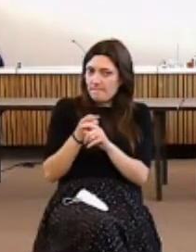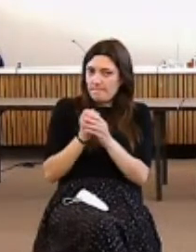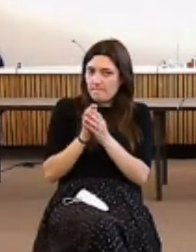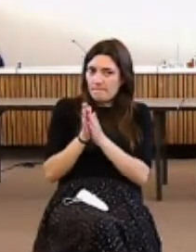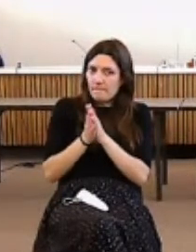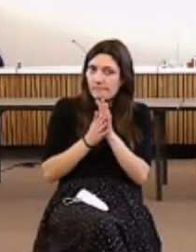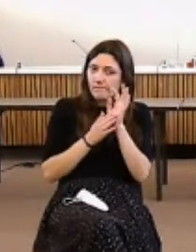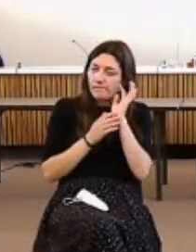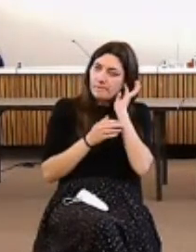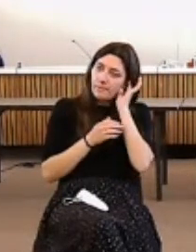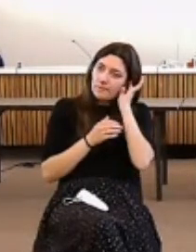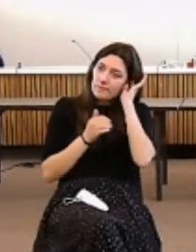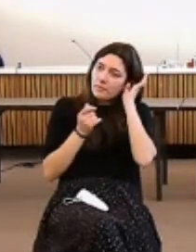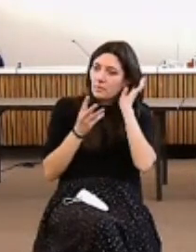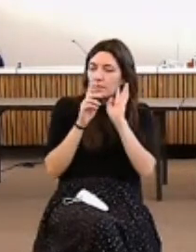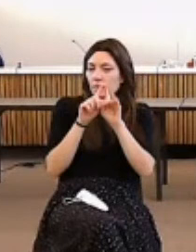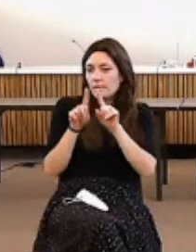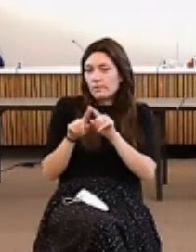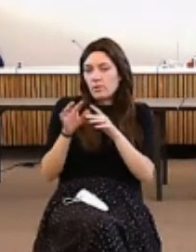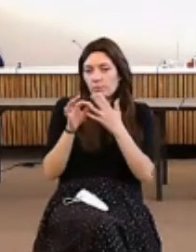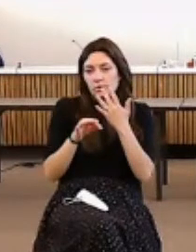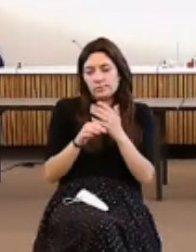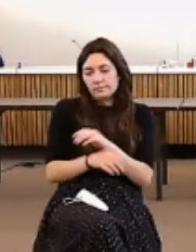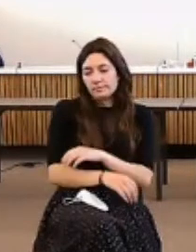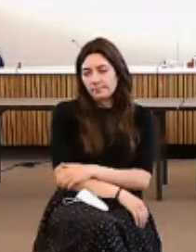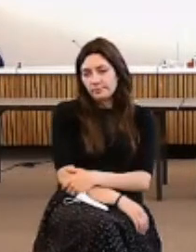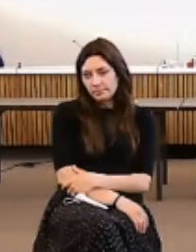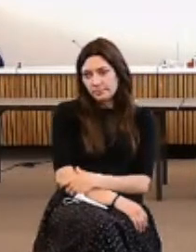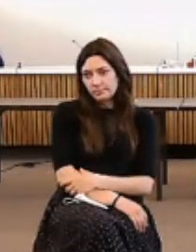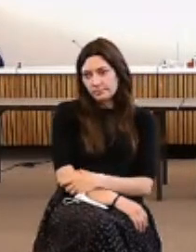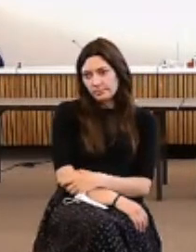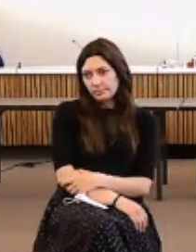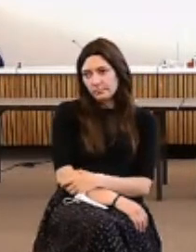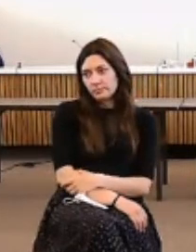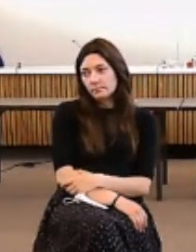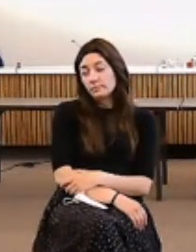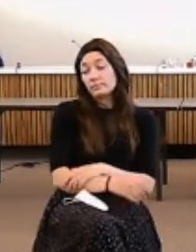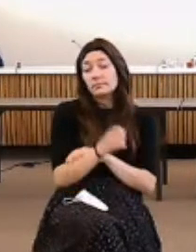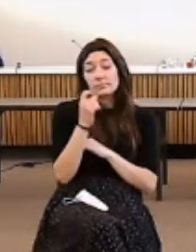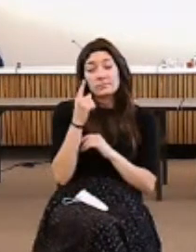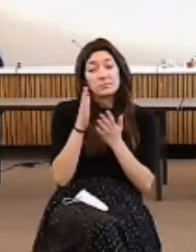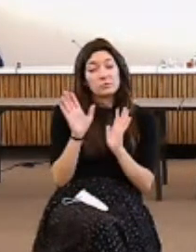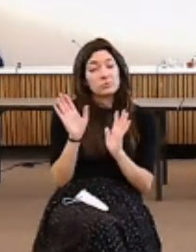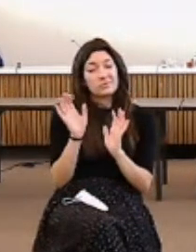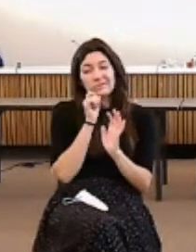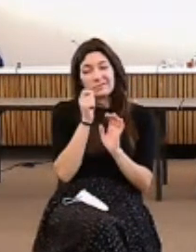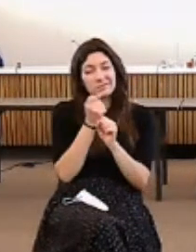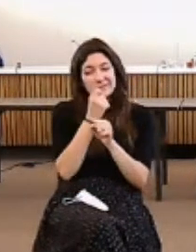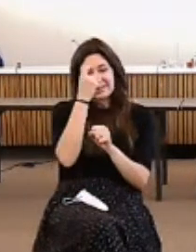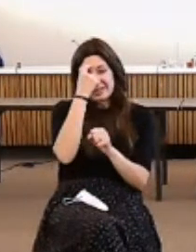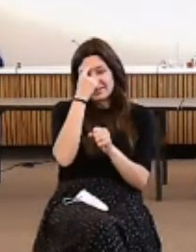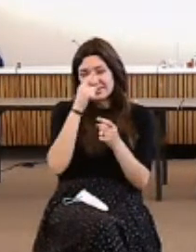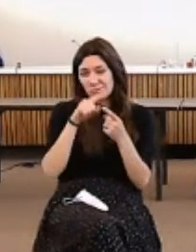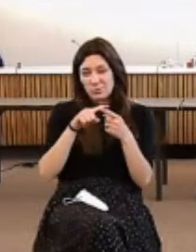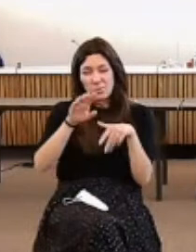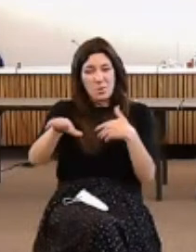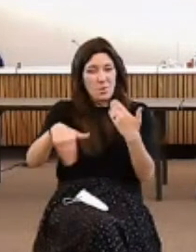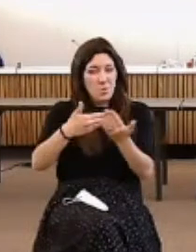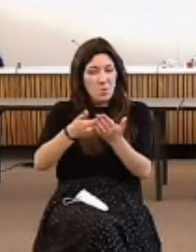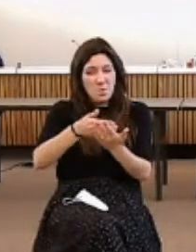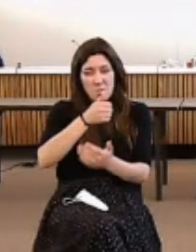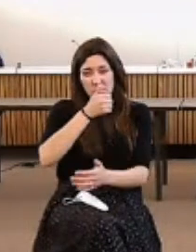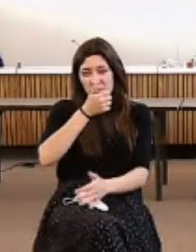So there's a couple different options that you can go with that route. It generally doesn't make sense to make the whole thing in an